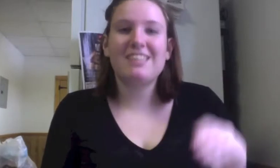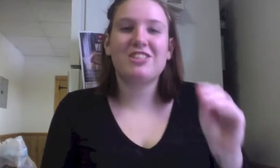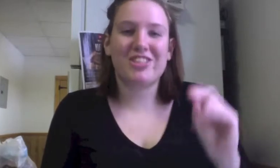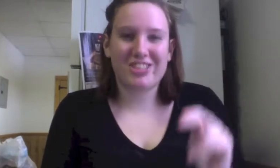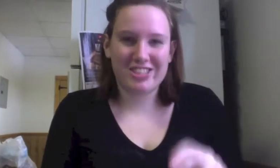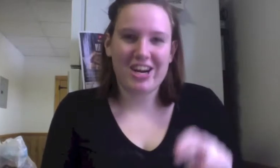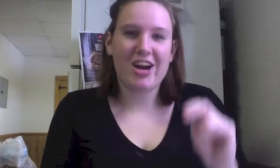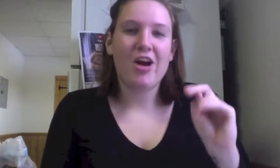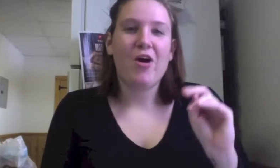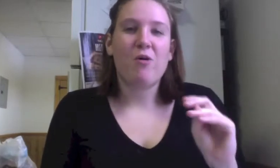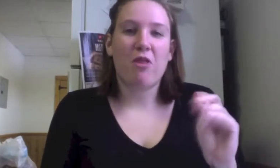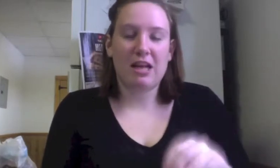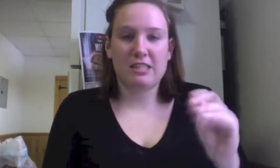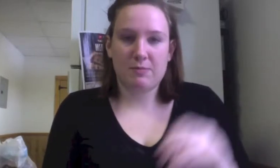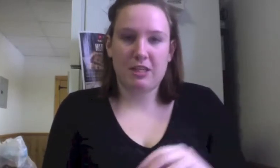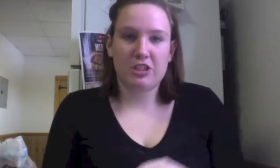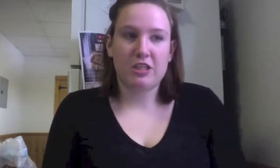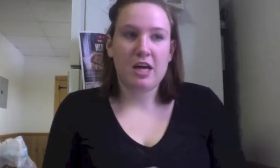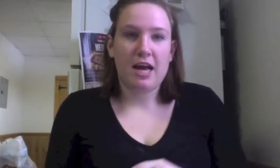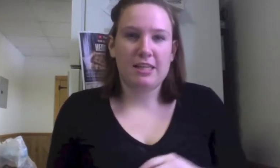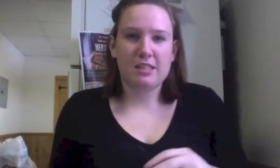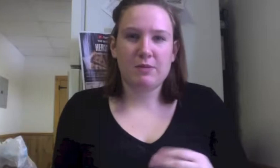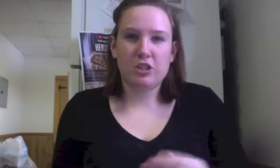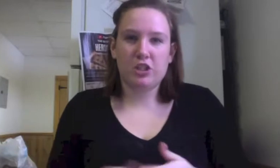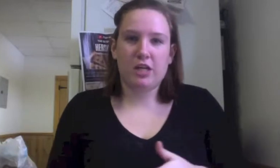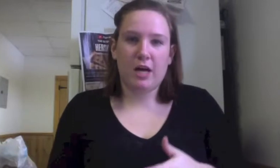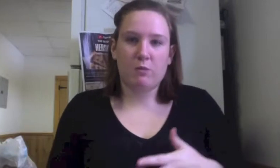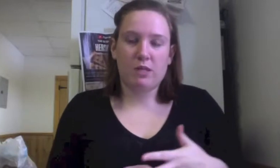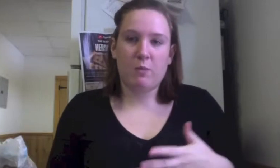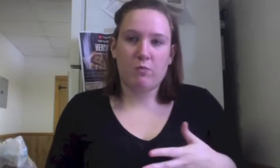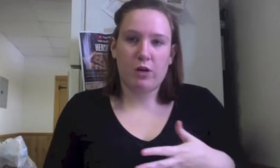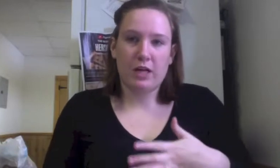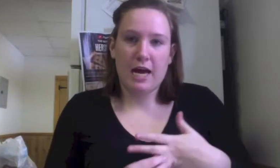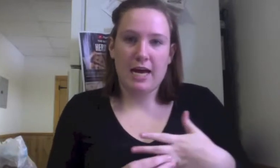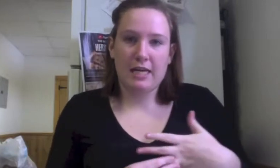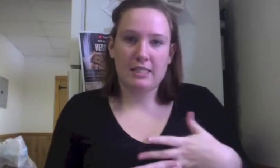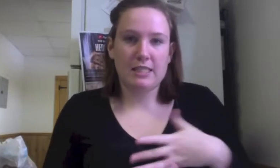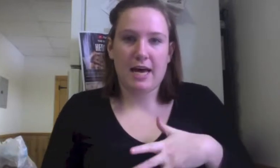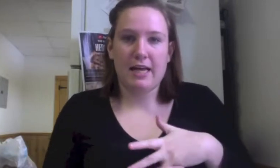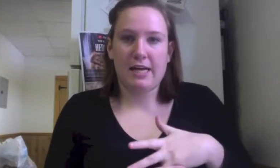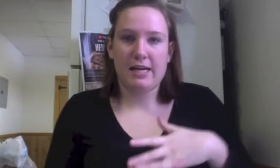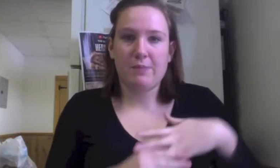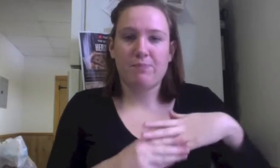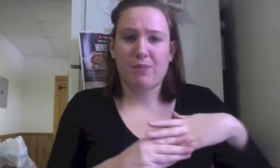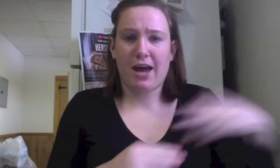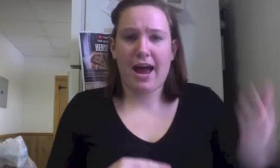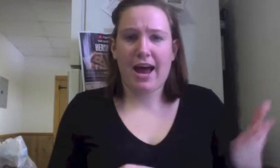should start with estimation. Estimation helps them realize that like a half,